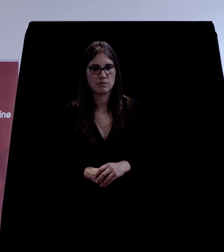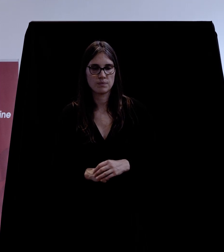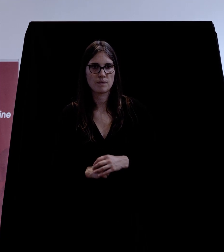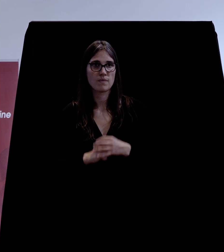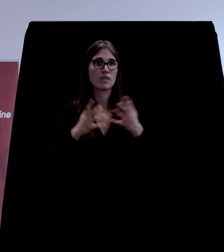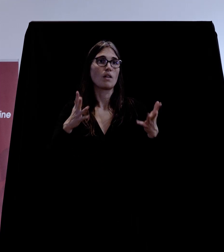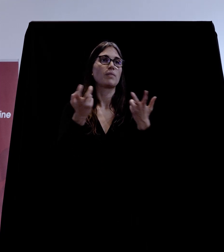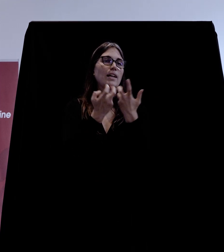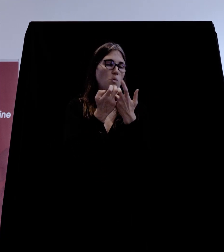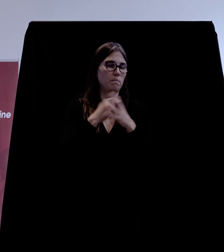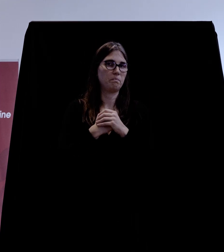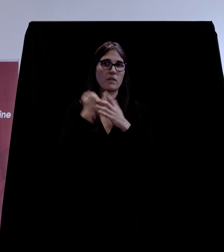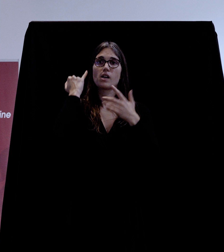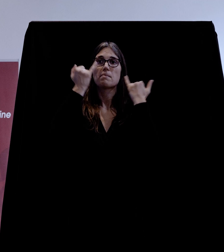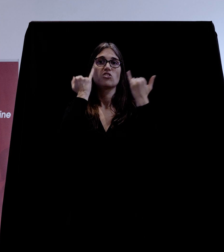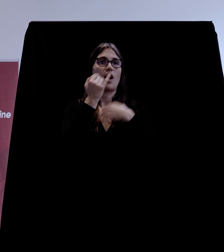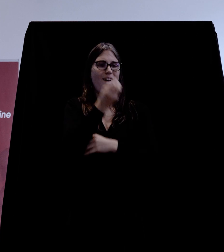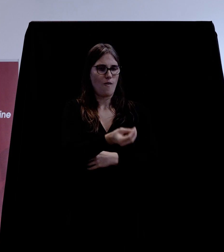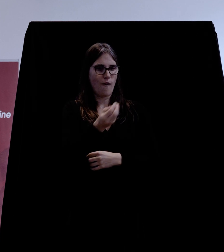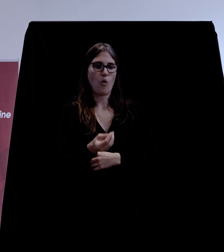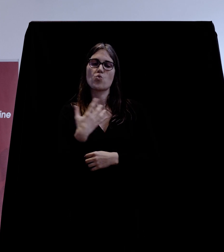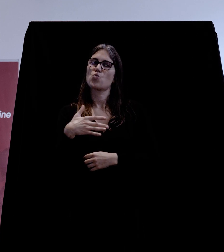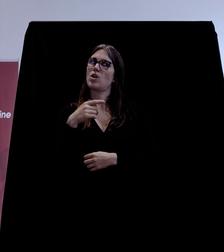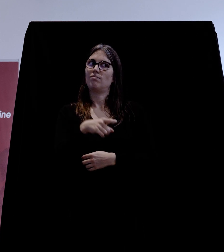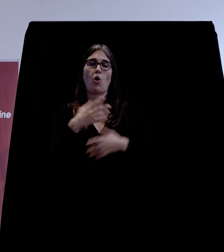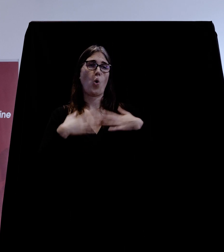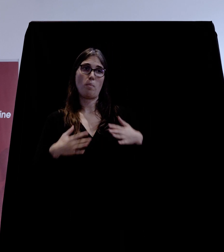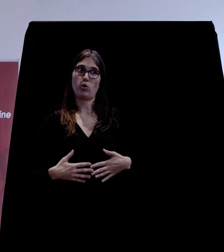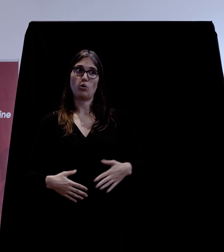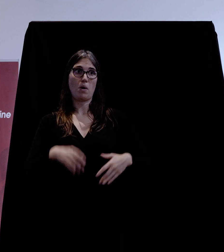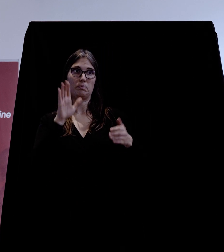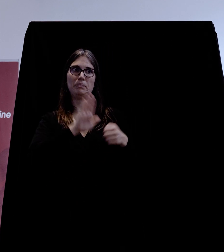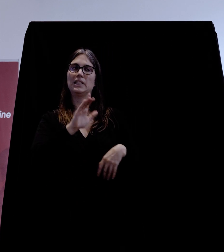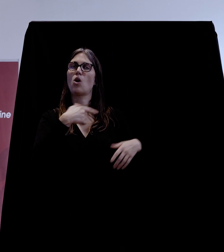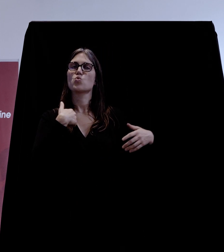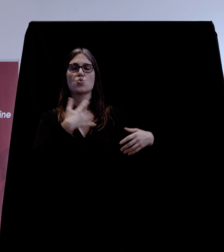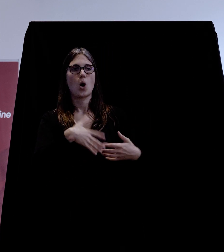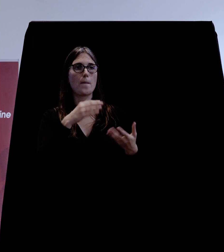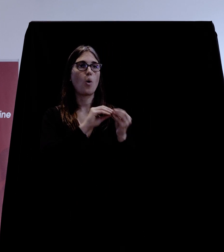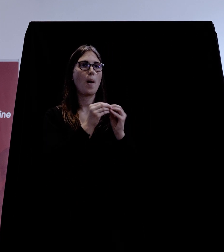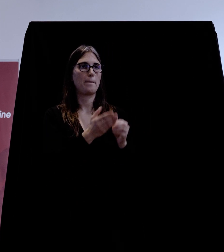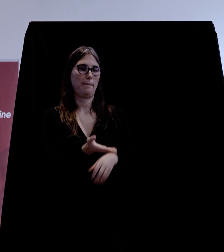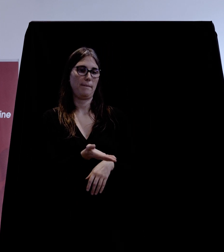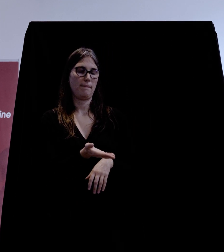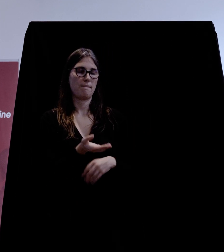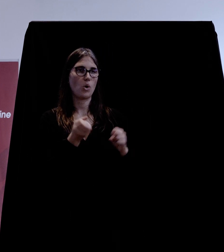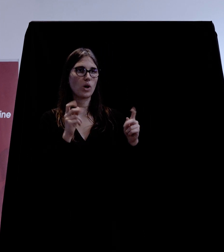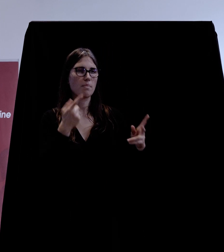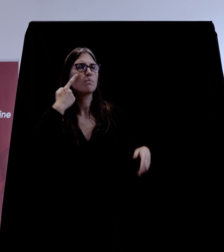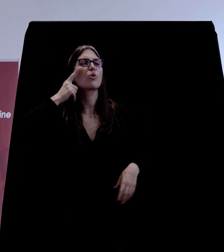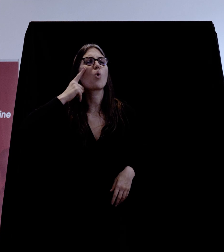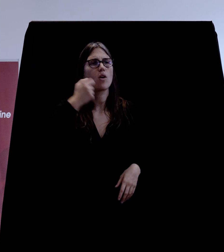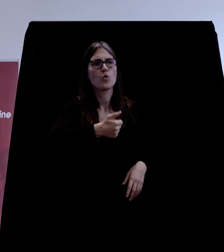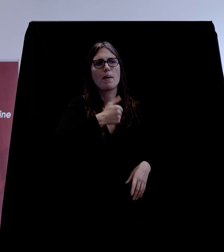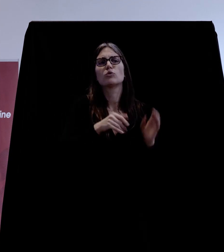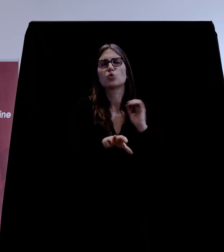choose to do that behavior. It puts in a different framework. It gives them more agency. Like